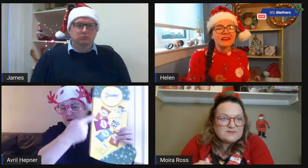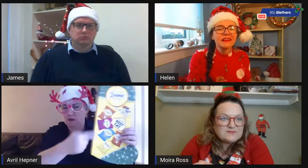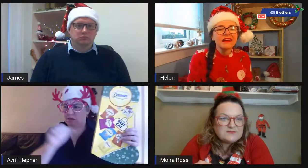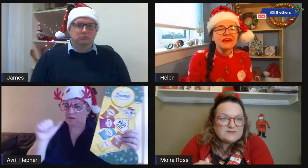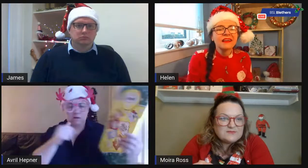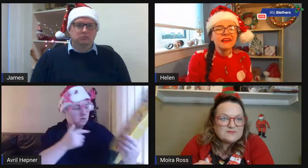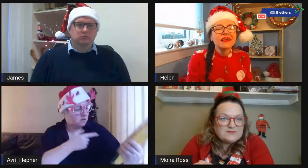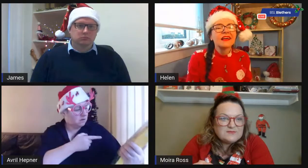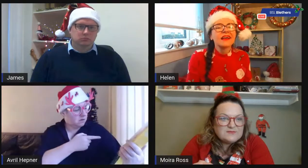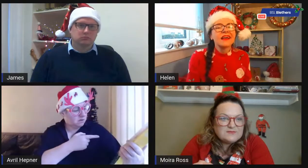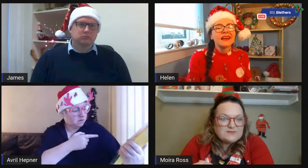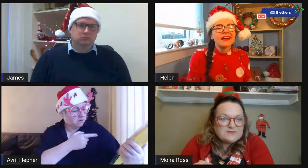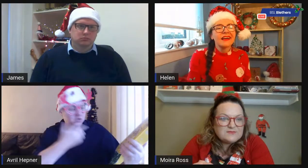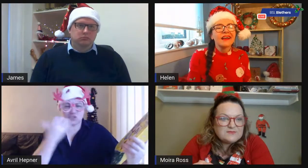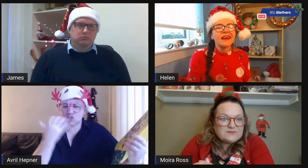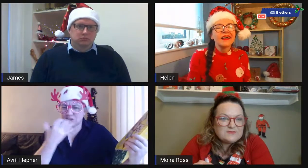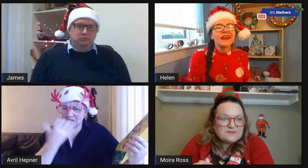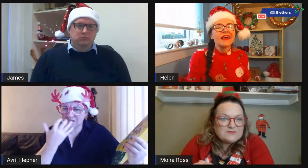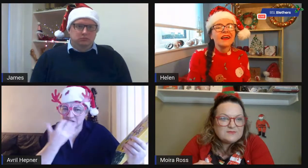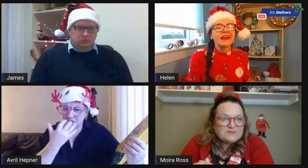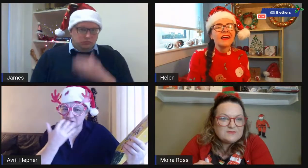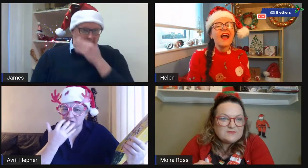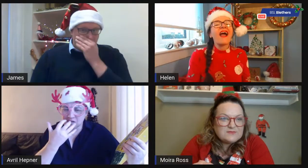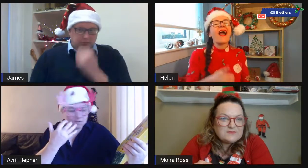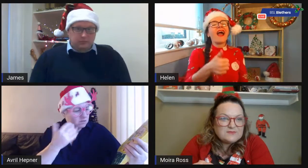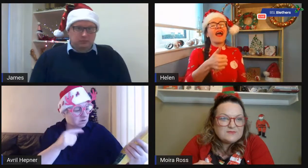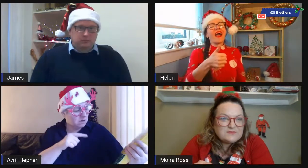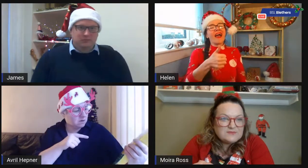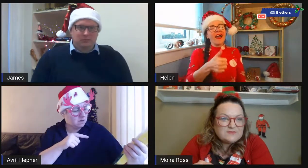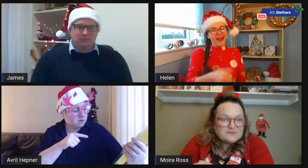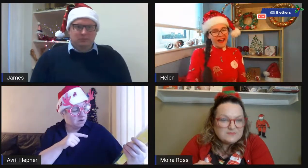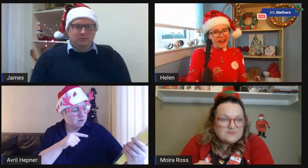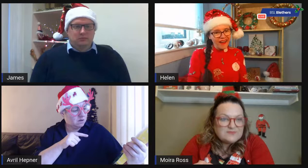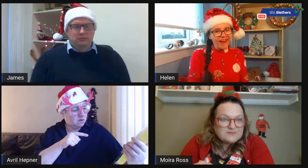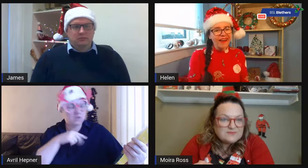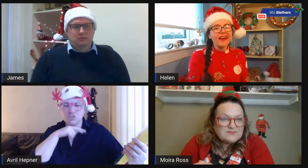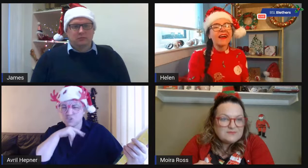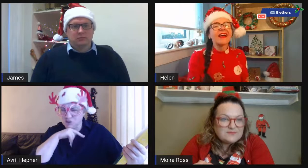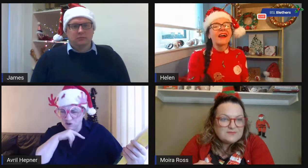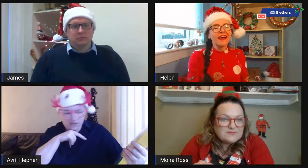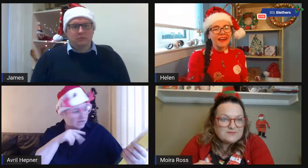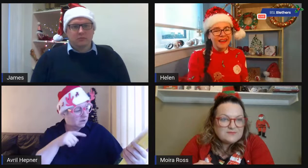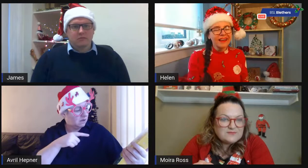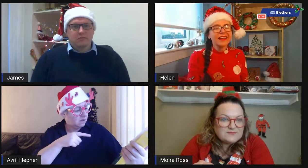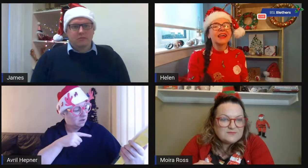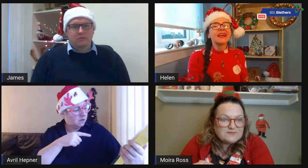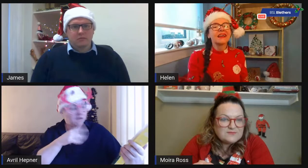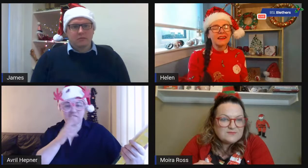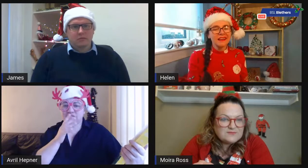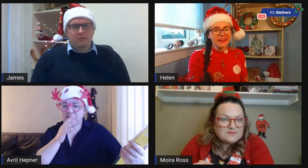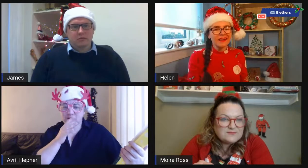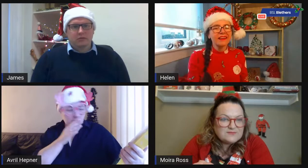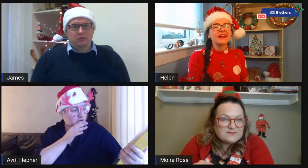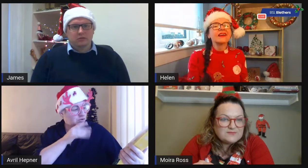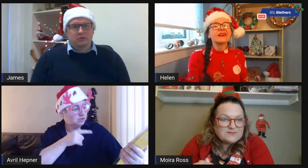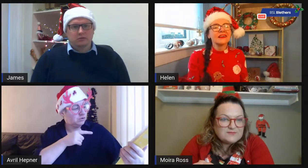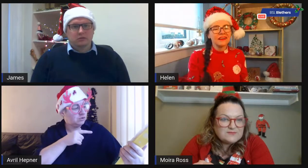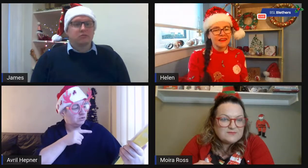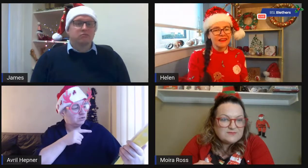Well, I've just got this, my Dreamies stocking that I showed you, and there's cheese flavour Dreamies, and there's turkey flavour Dreamies, and fish